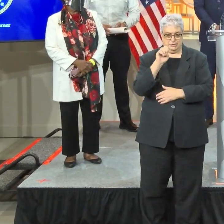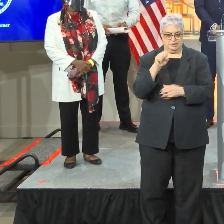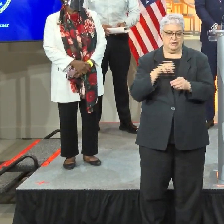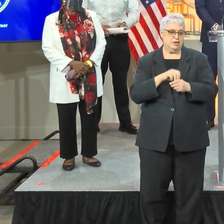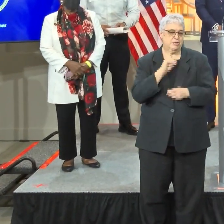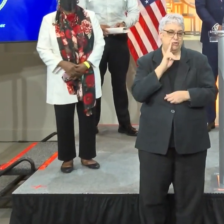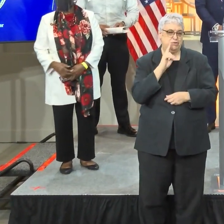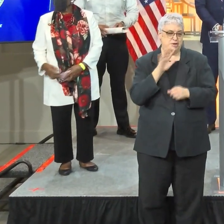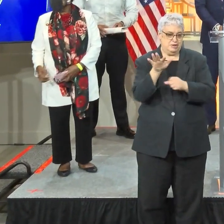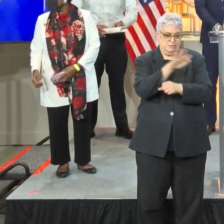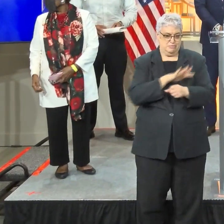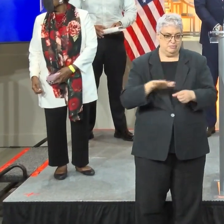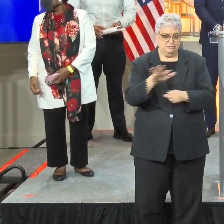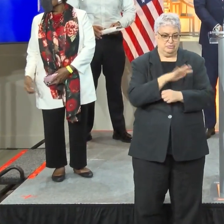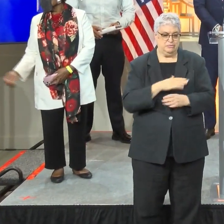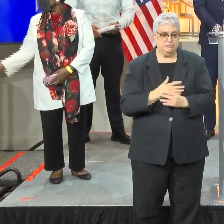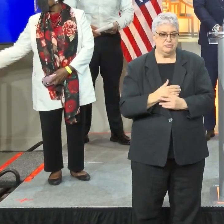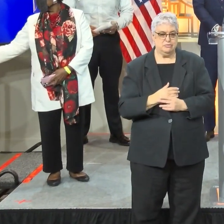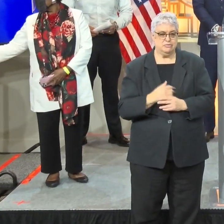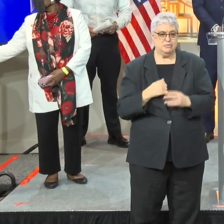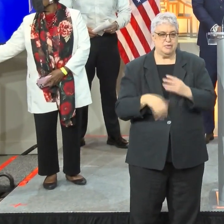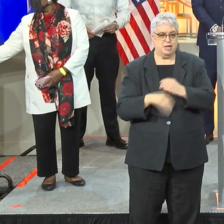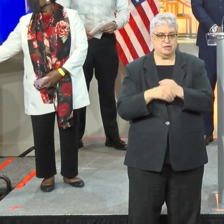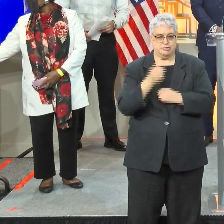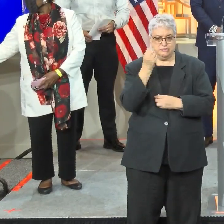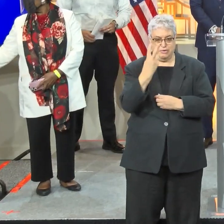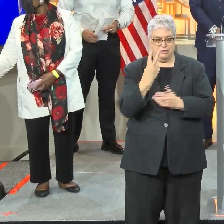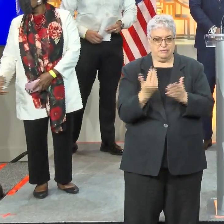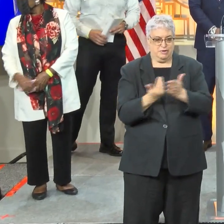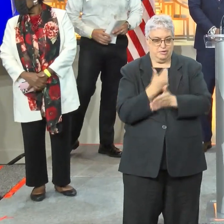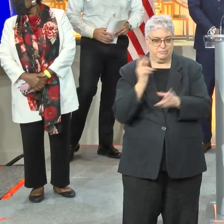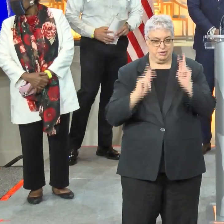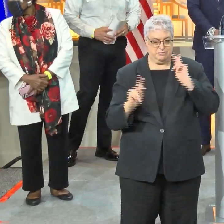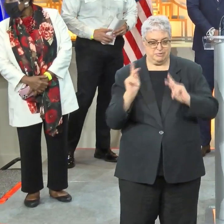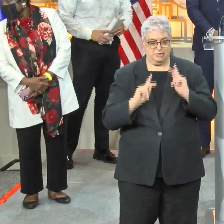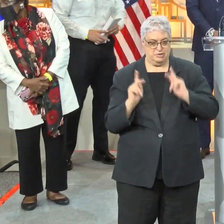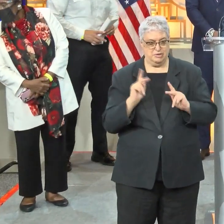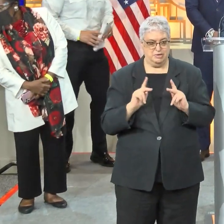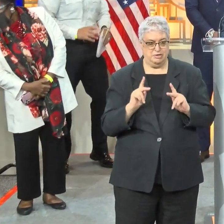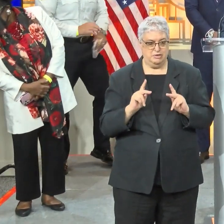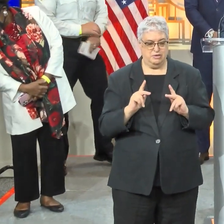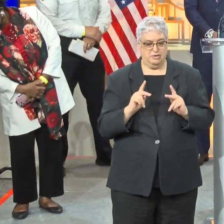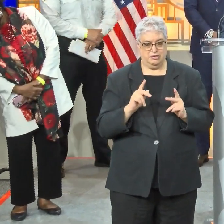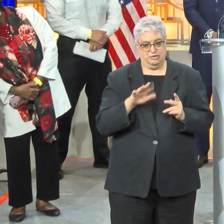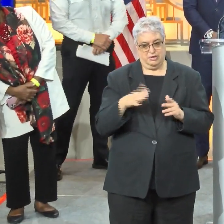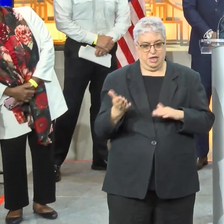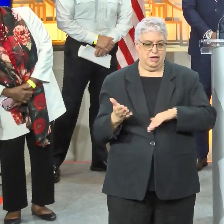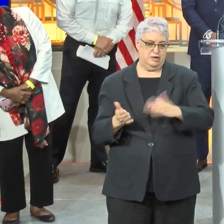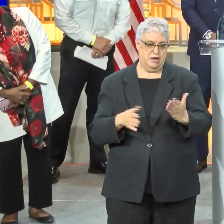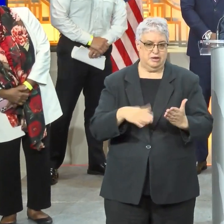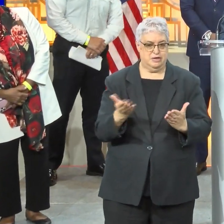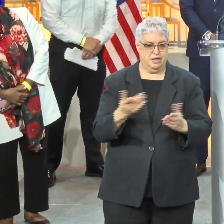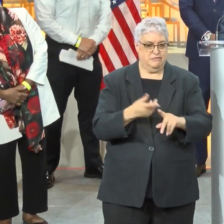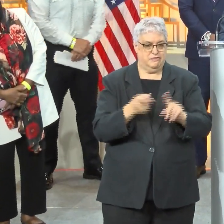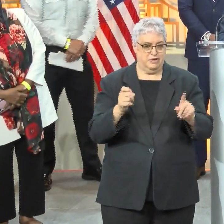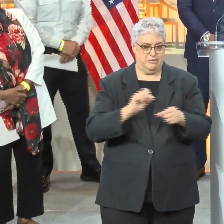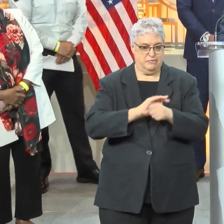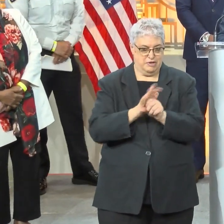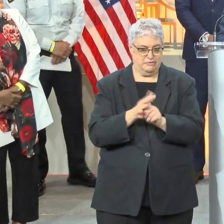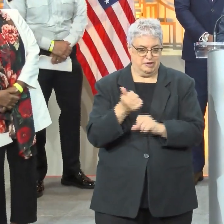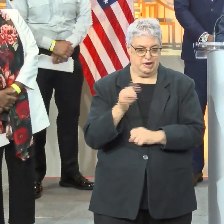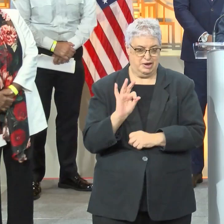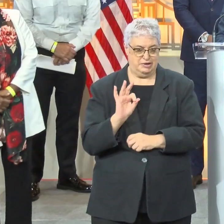Unfortunately, we are adding 12 new persons to the list of those who have died as a result of